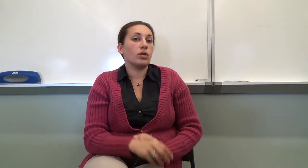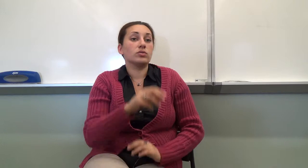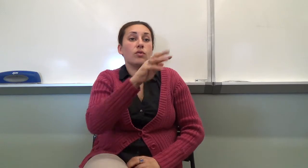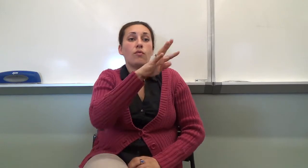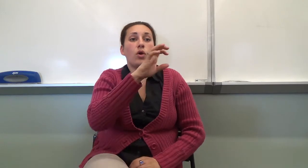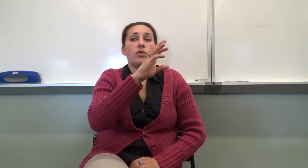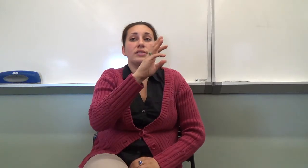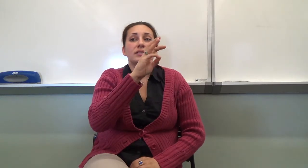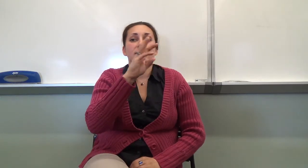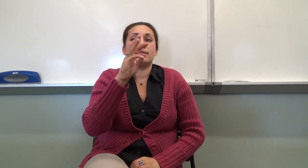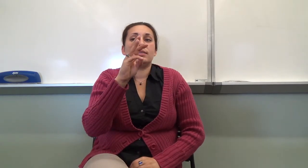466.